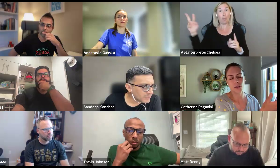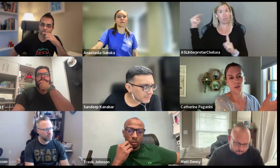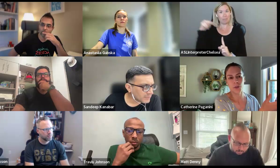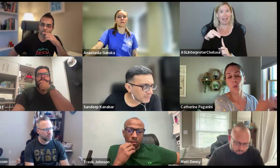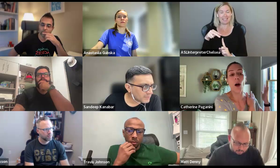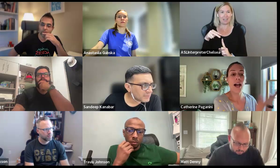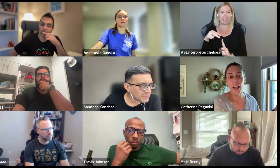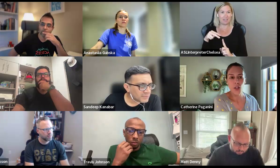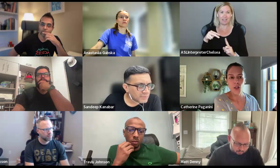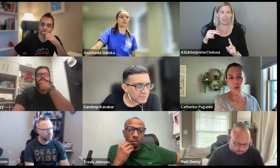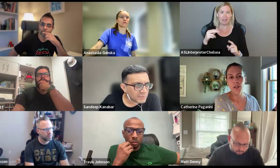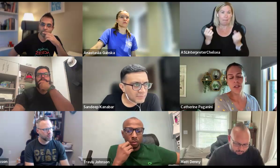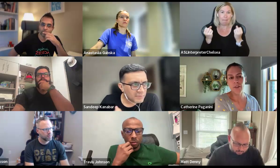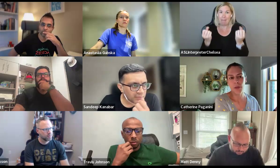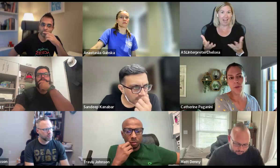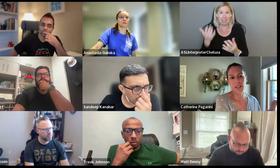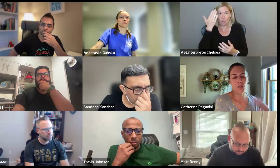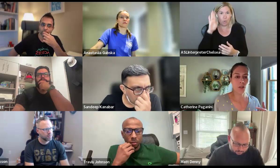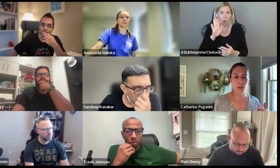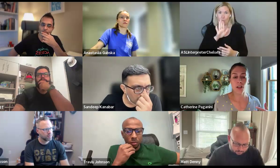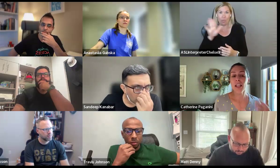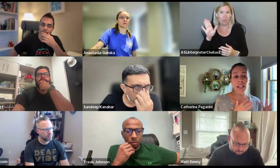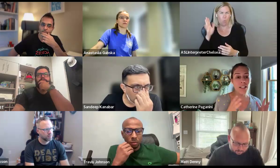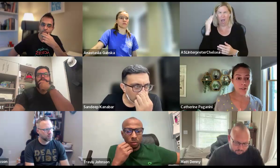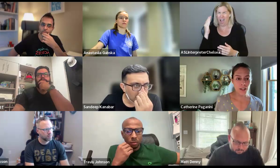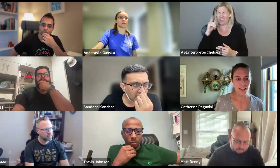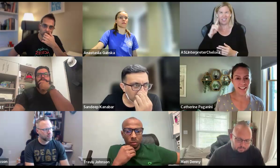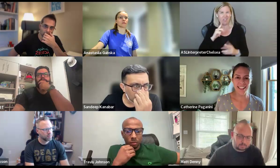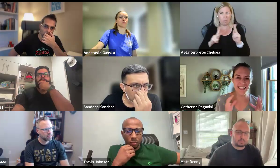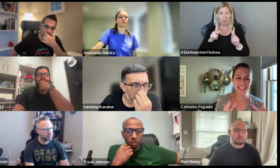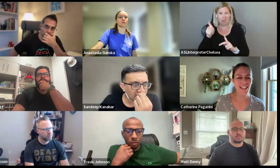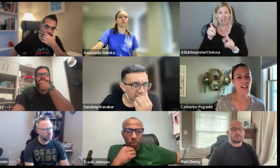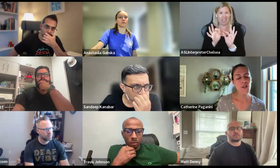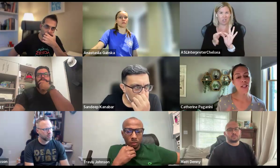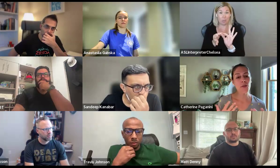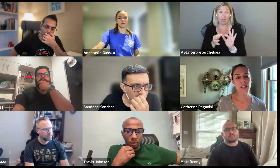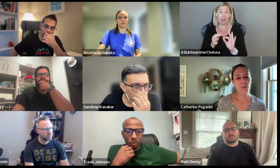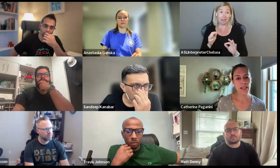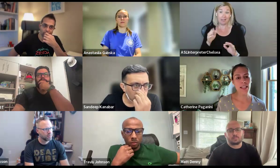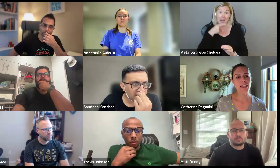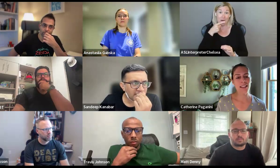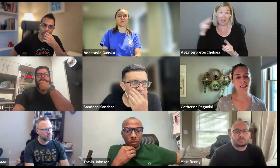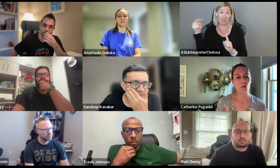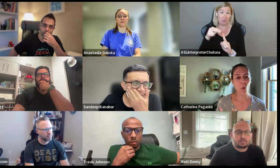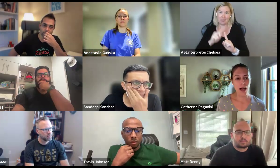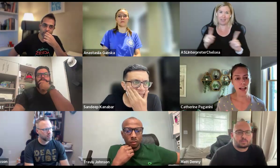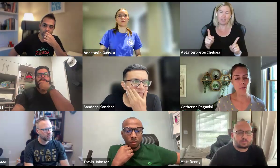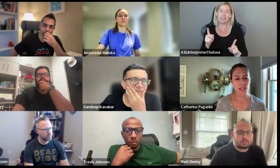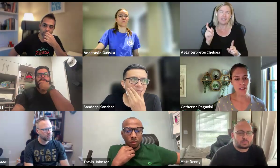their interpreter. Why do you and deaf people need their interpreter? It's different. So you need to explain the why, the